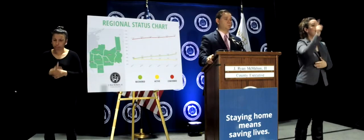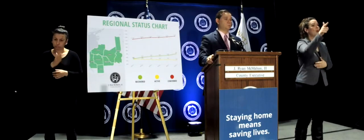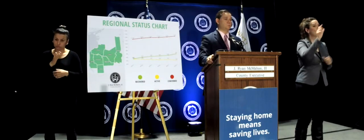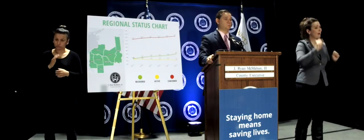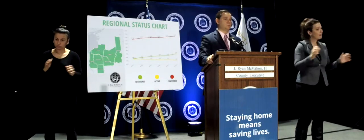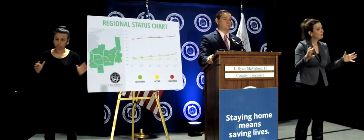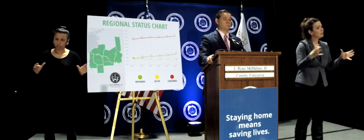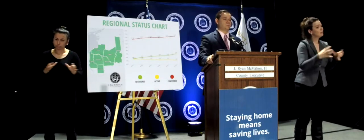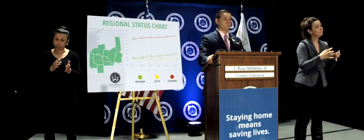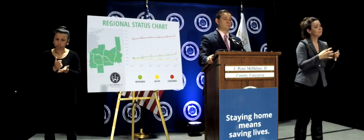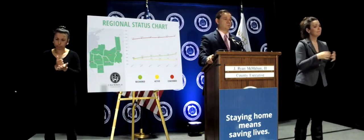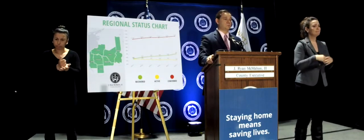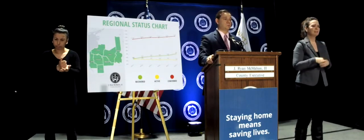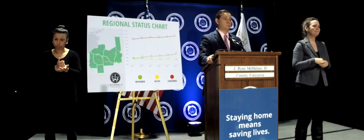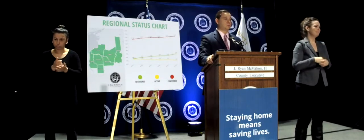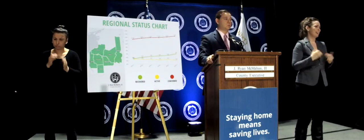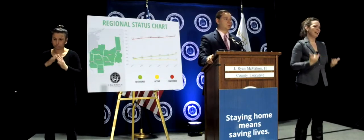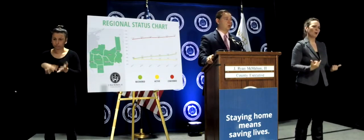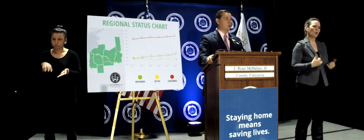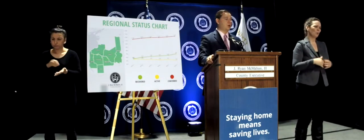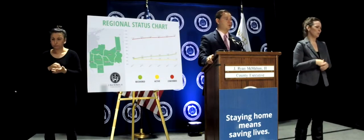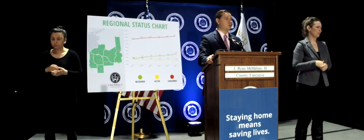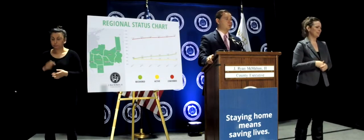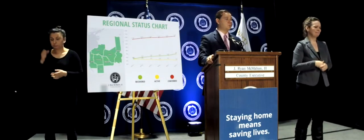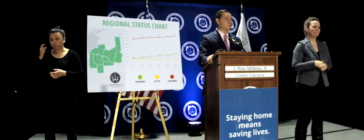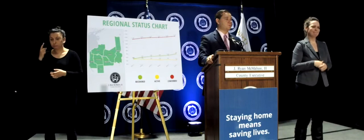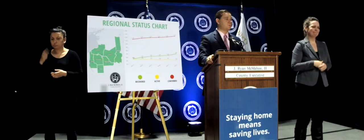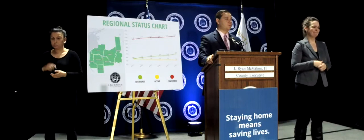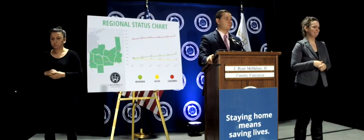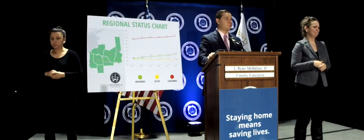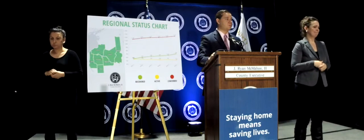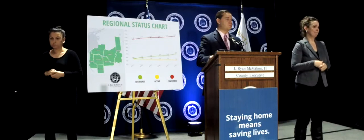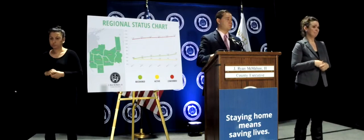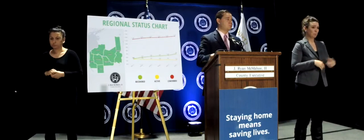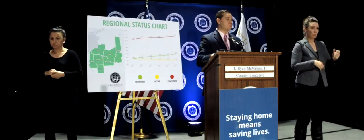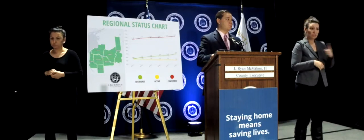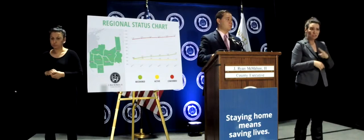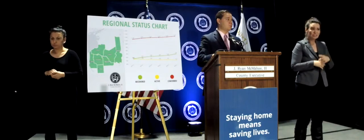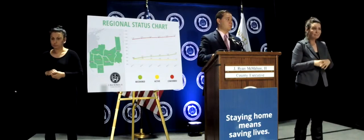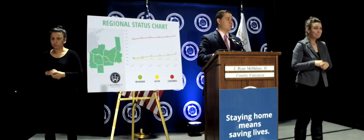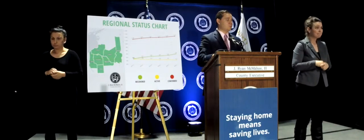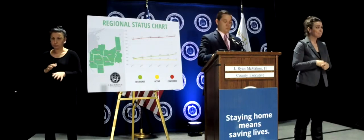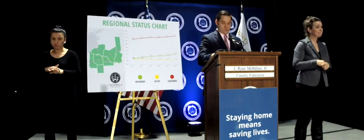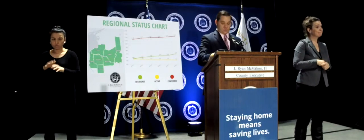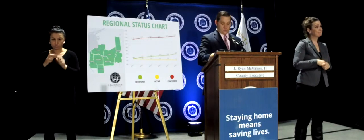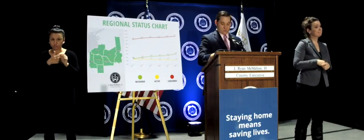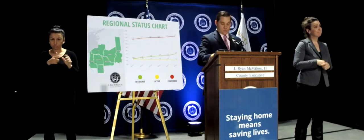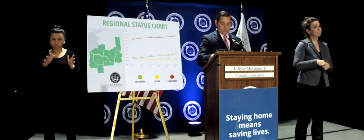Other questions?